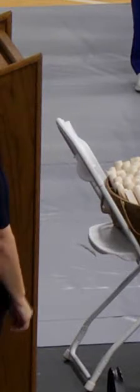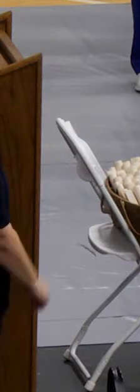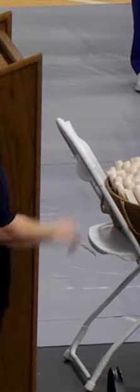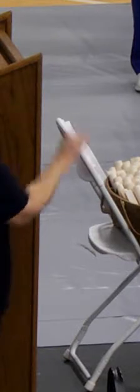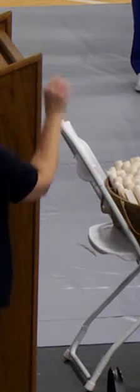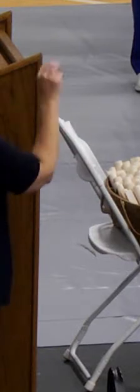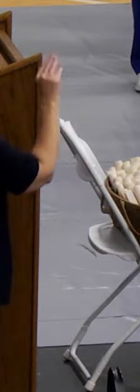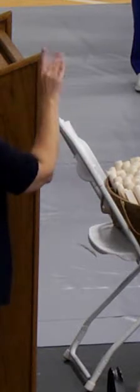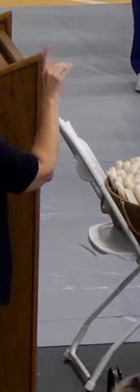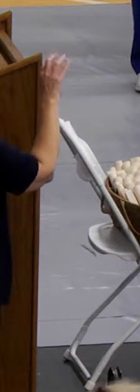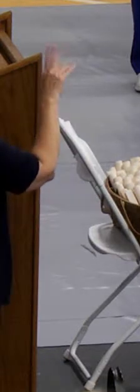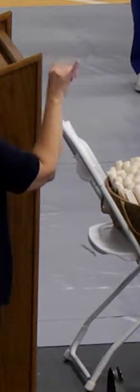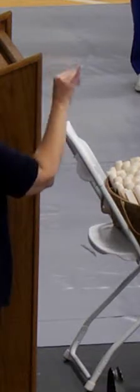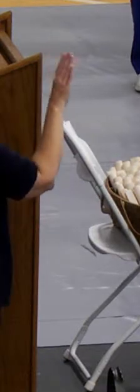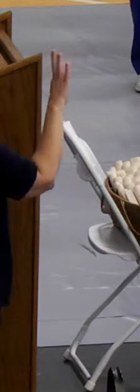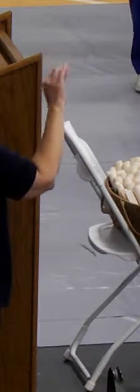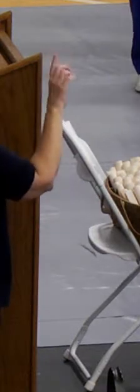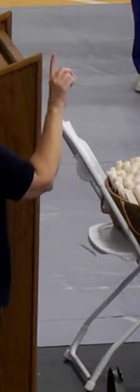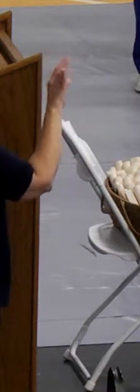Amberly Bradford.